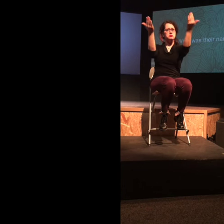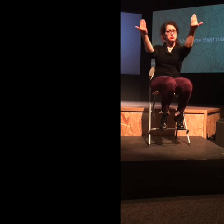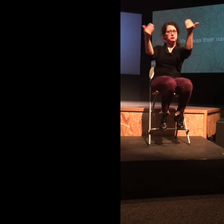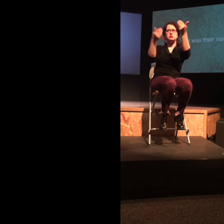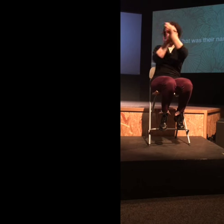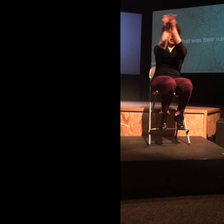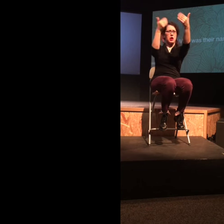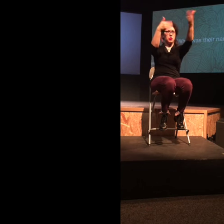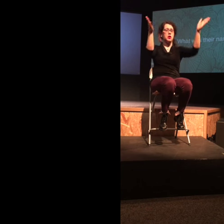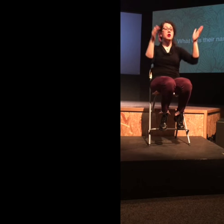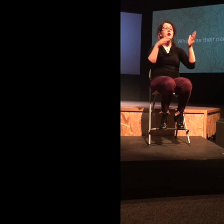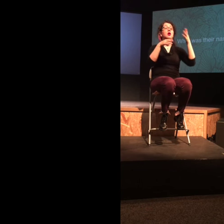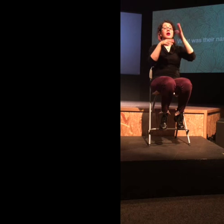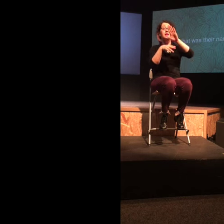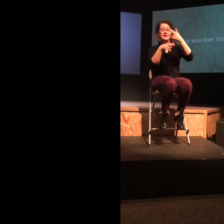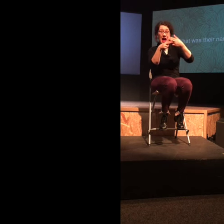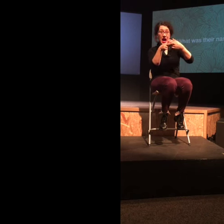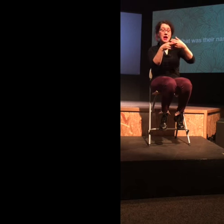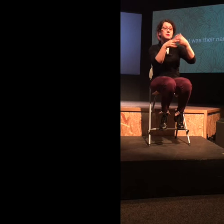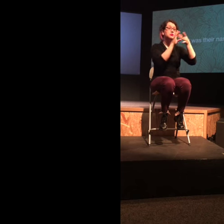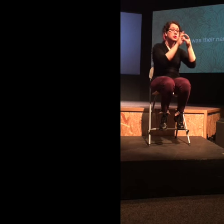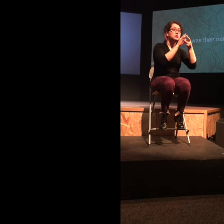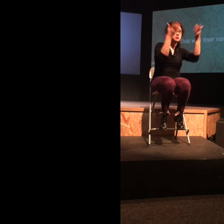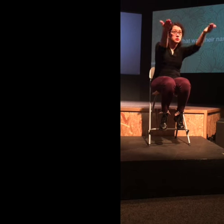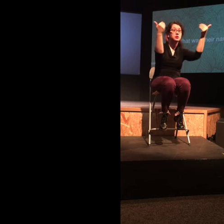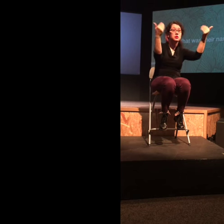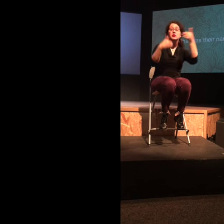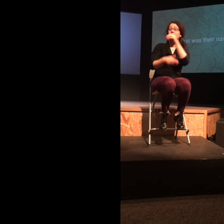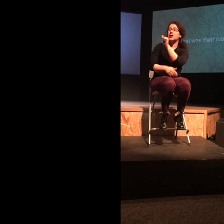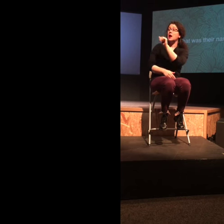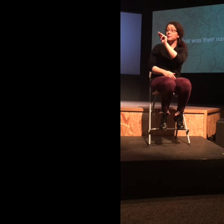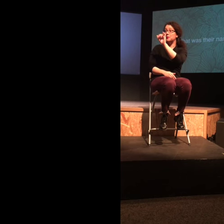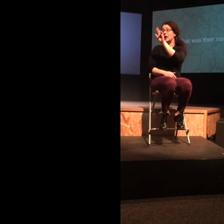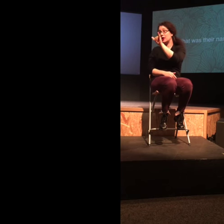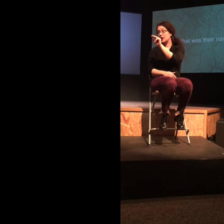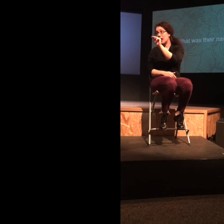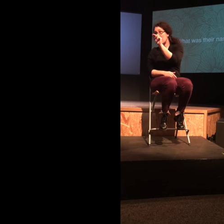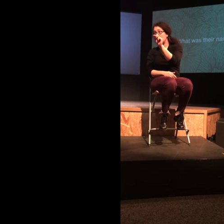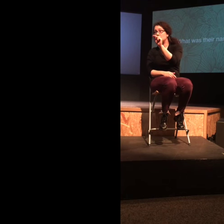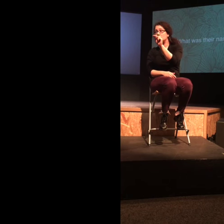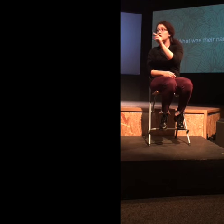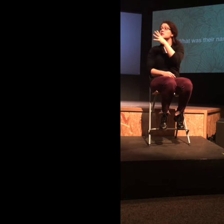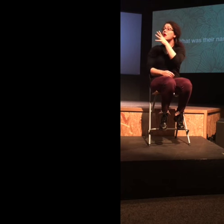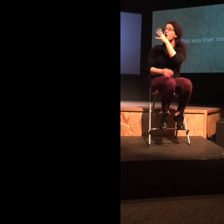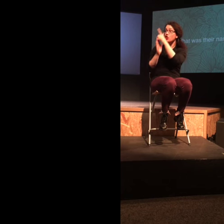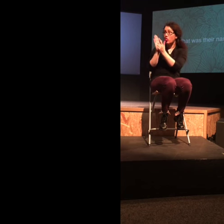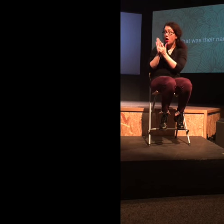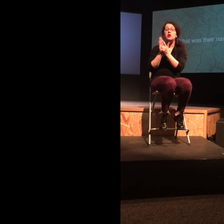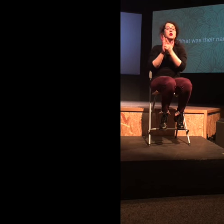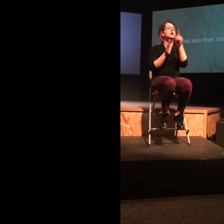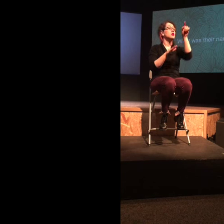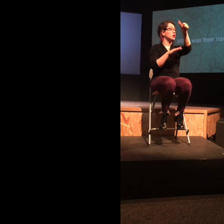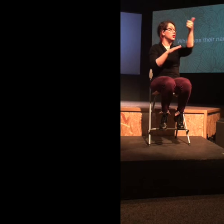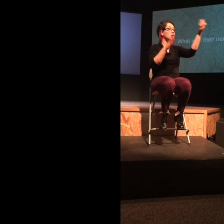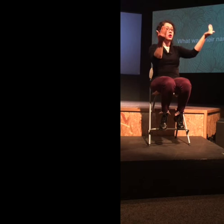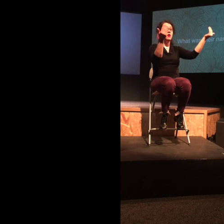room. Name and relationship, go. Mary Ann, say the relationship. Mother-in-law. Mother-in-law. What